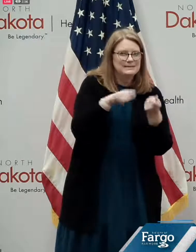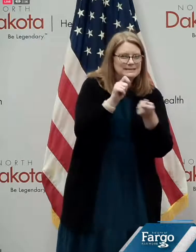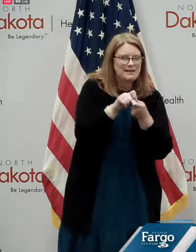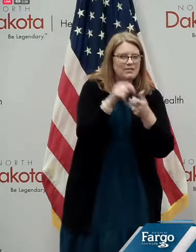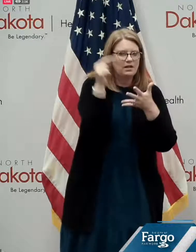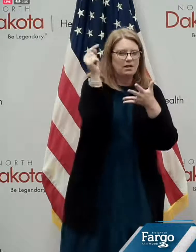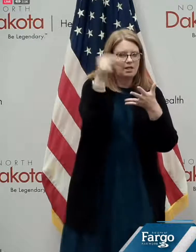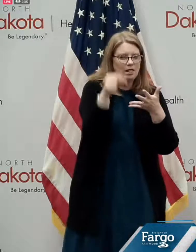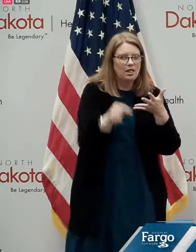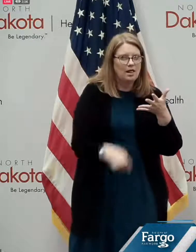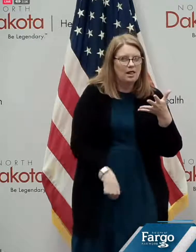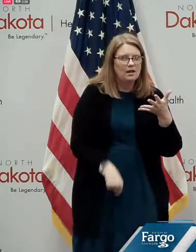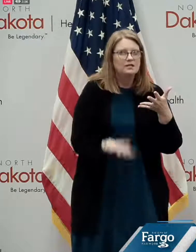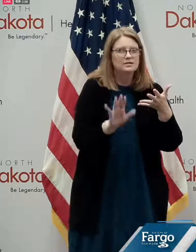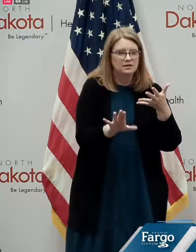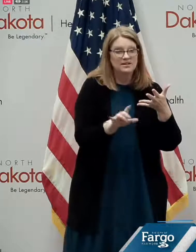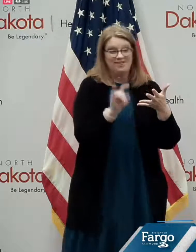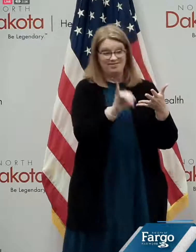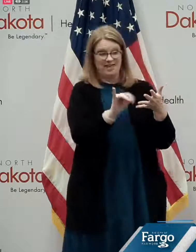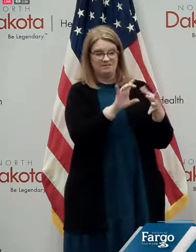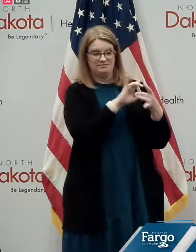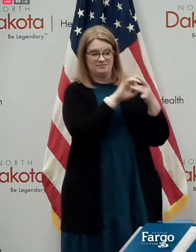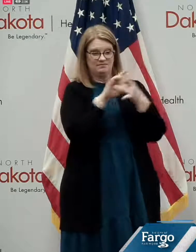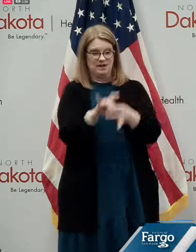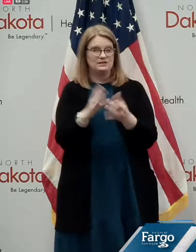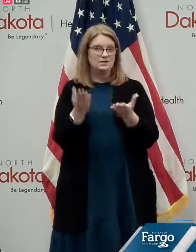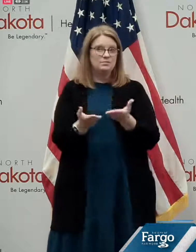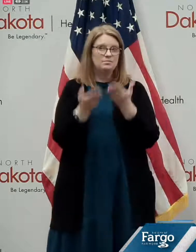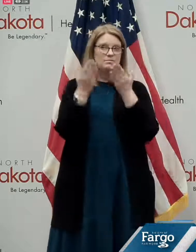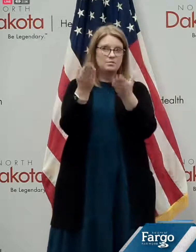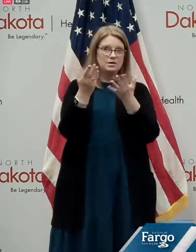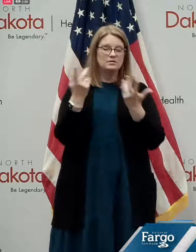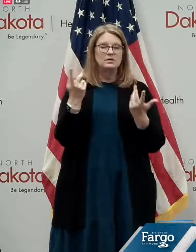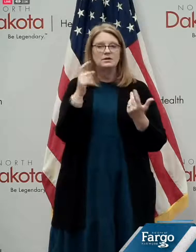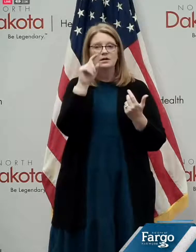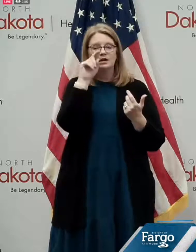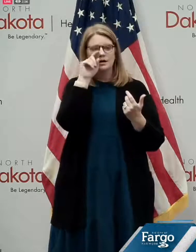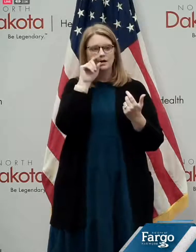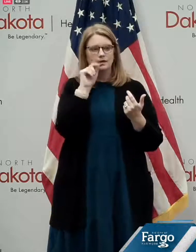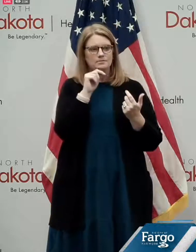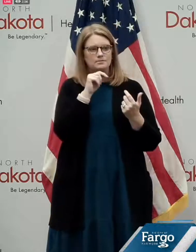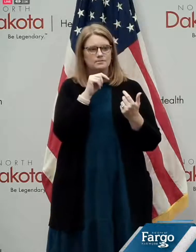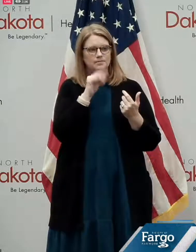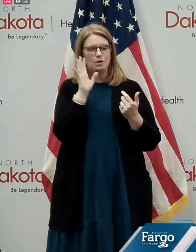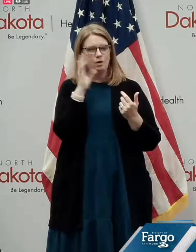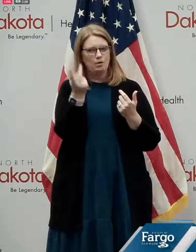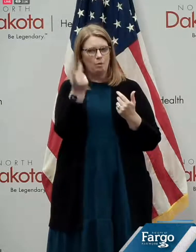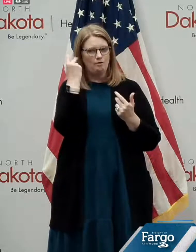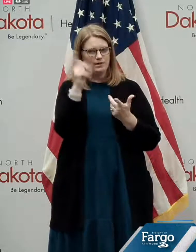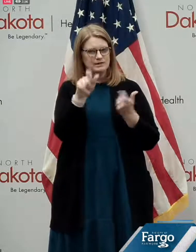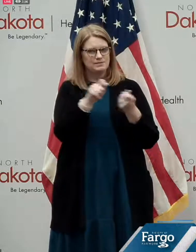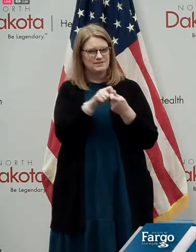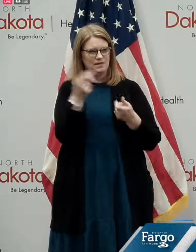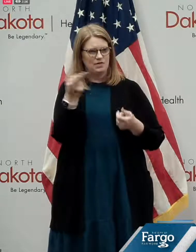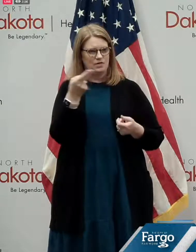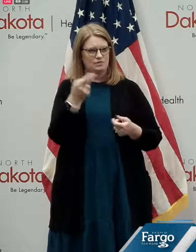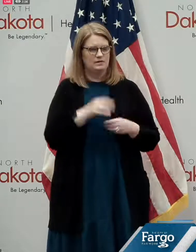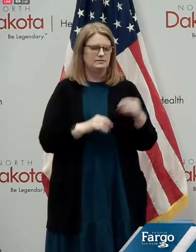that was made ties to the proposal. There will be follow-up, and we'll go over that more specifically on